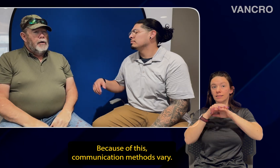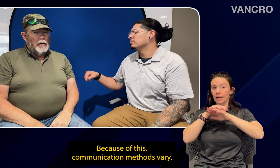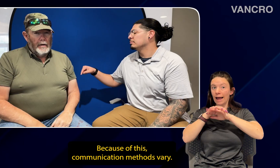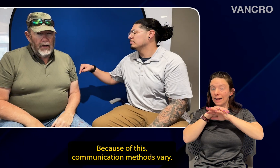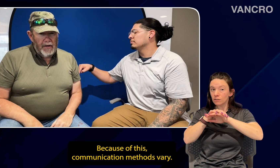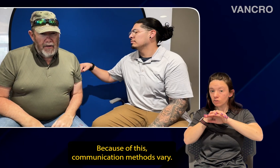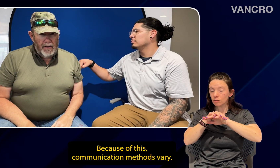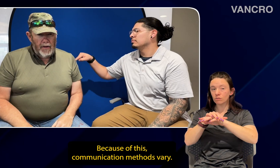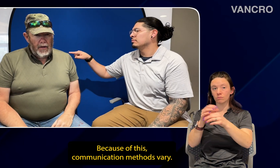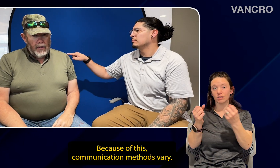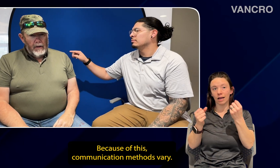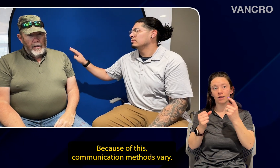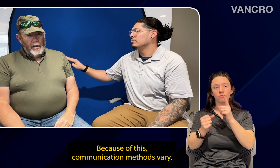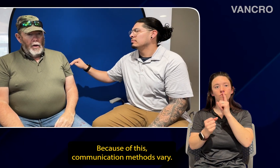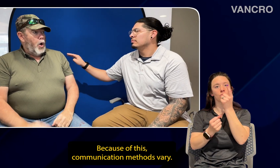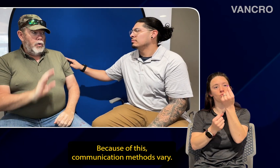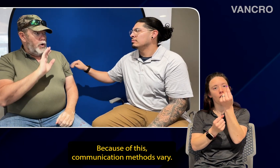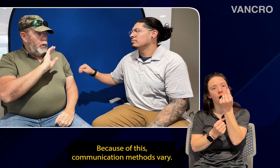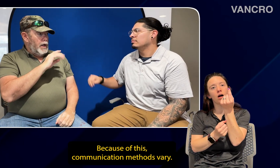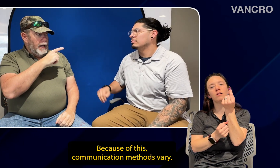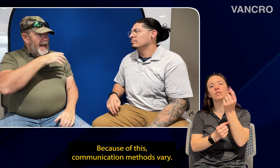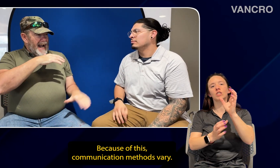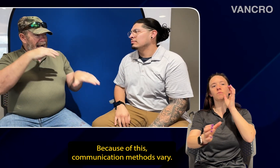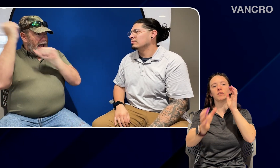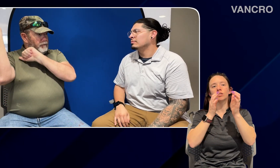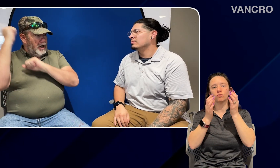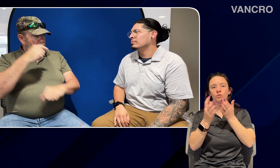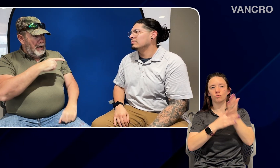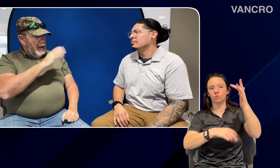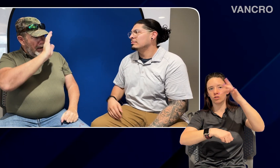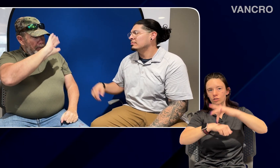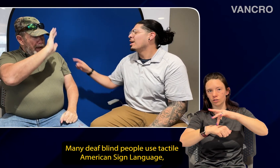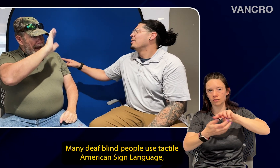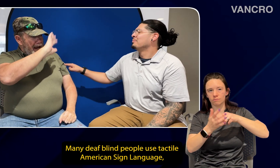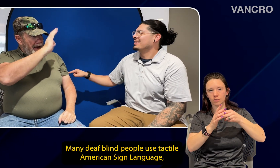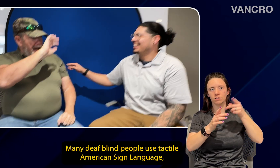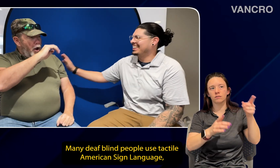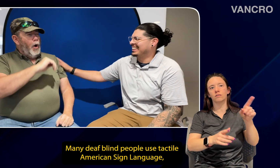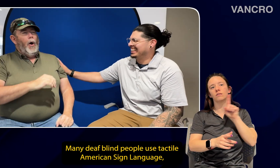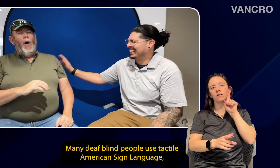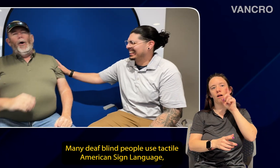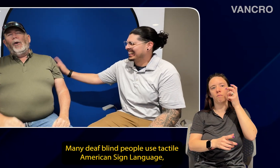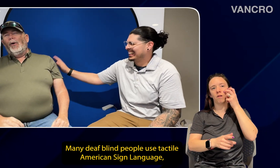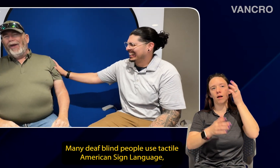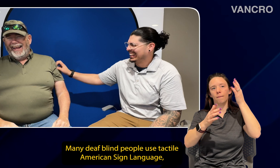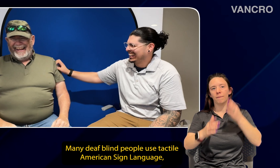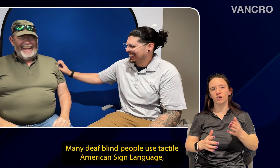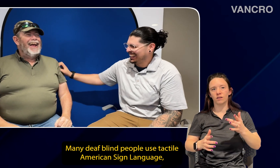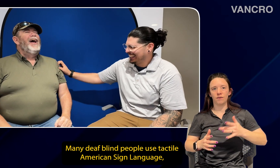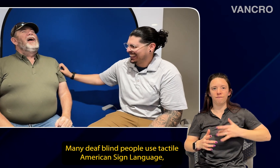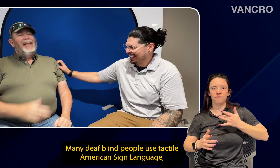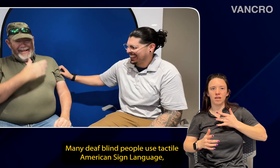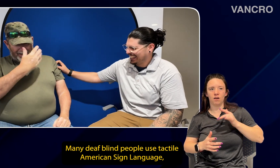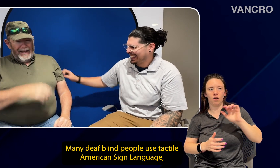Because of this, communication methods vary. Many deaf-blind people use tactile American Sign